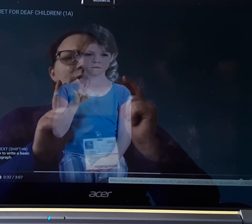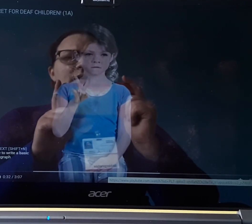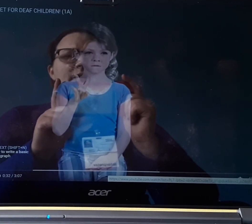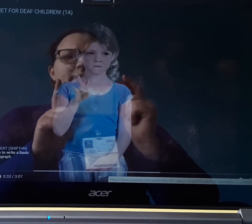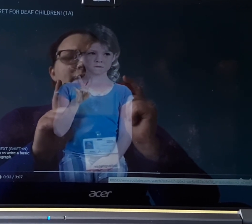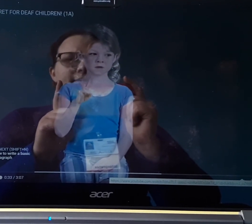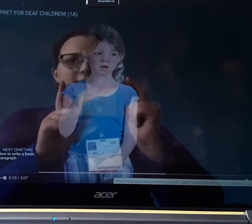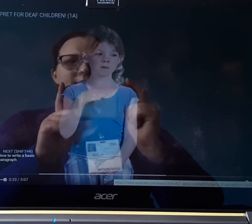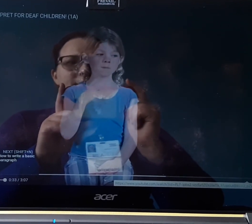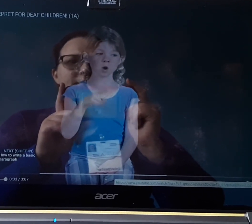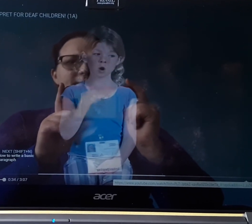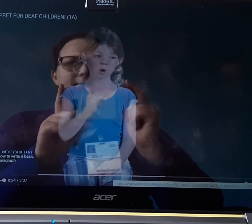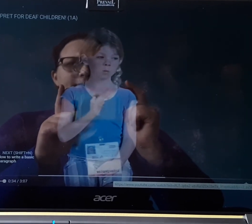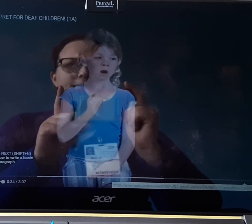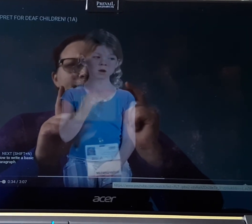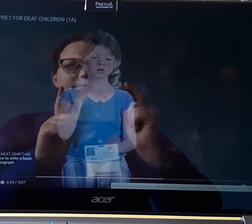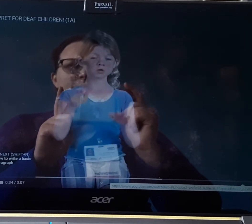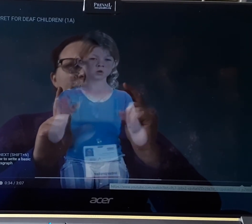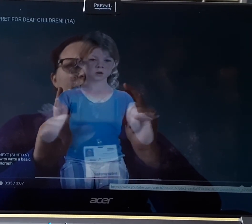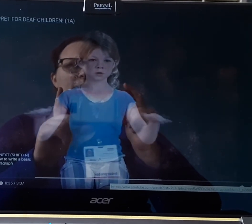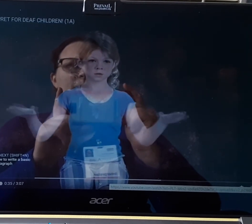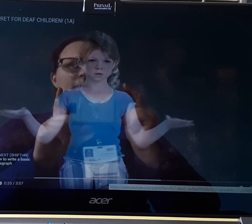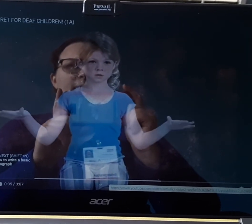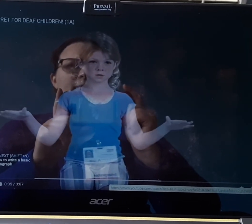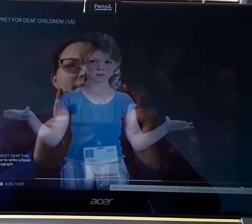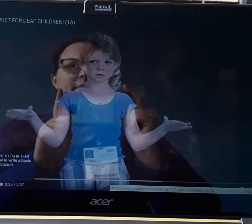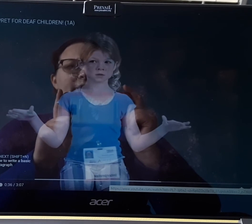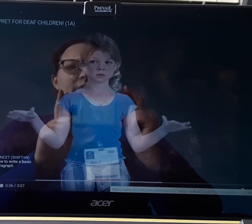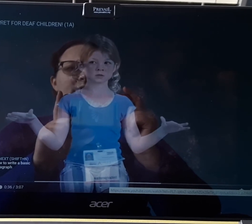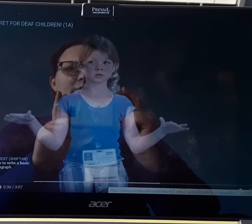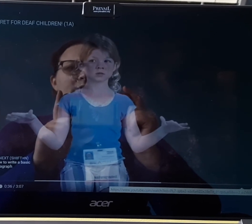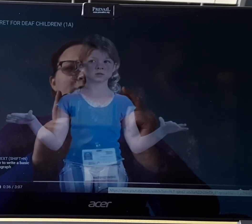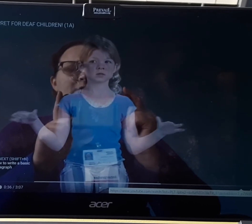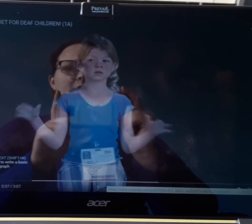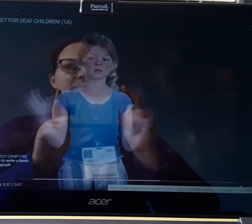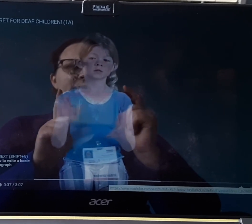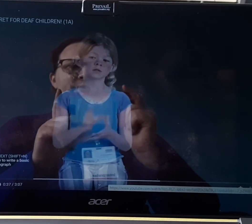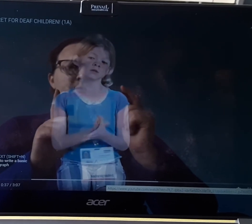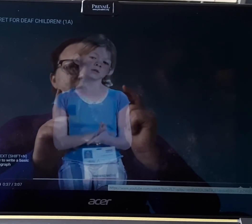I'm seven years old. I'm the only child in my family.